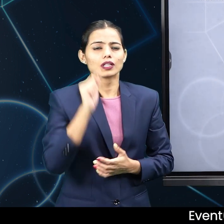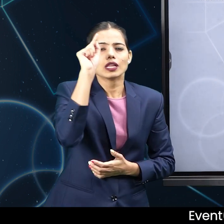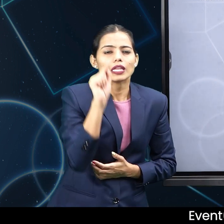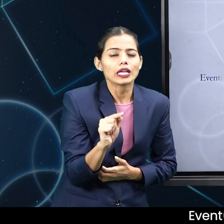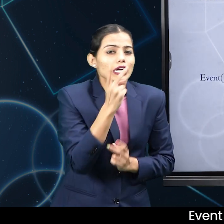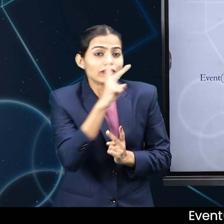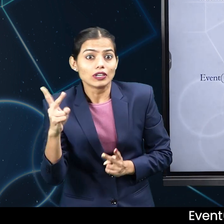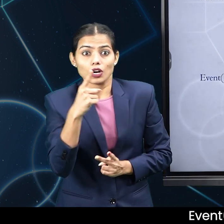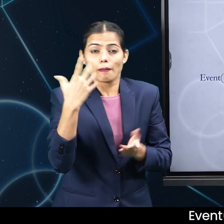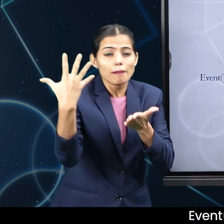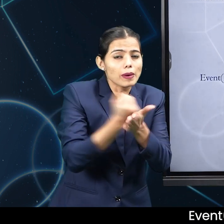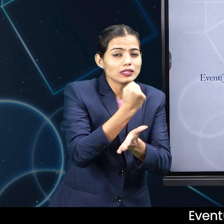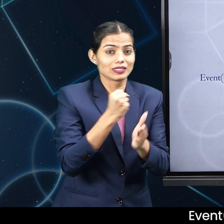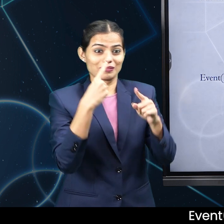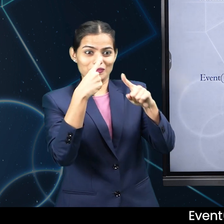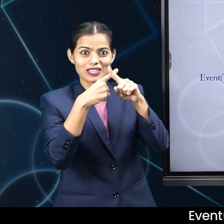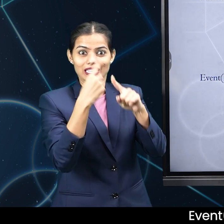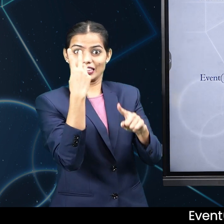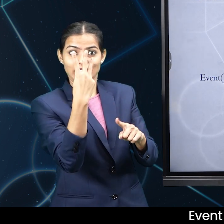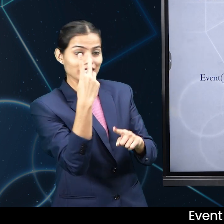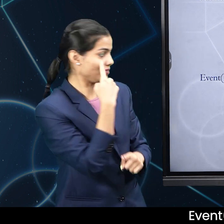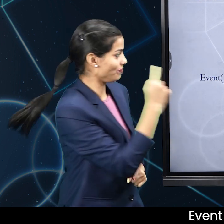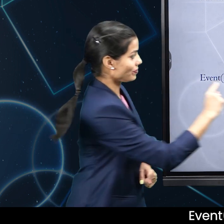Event of A is equal to getting a multiple of 3.